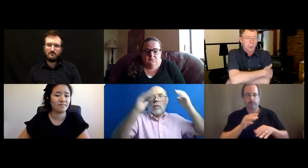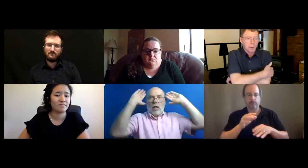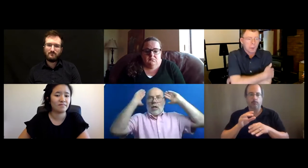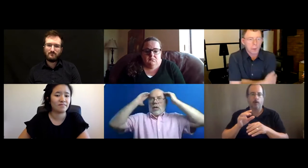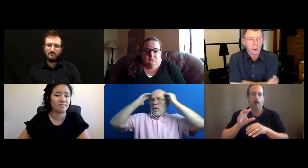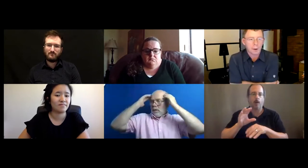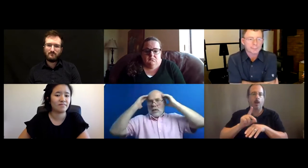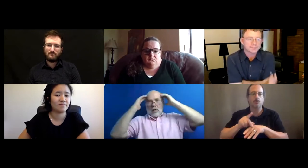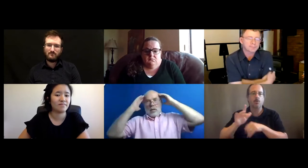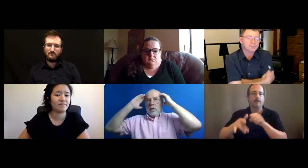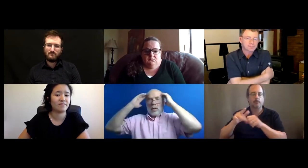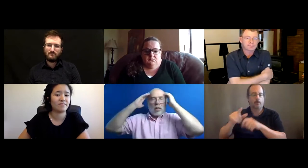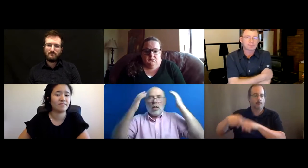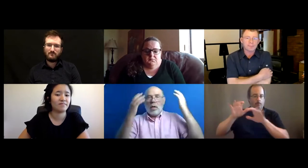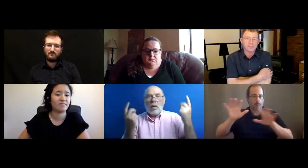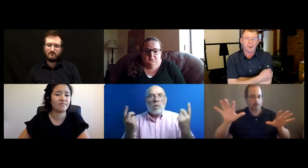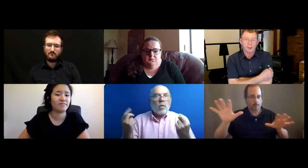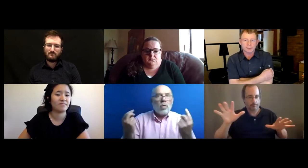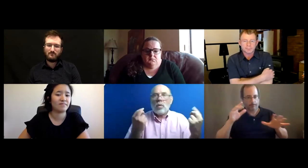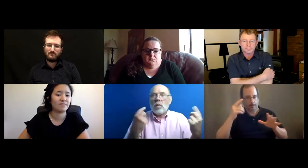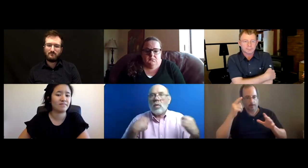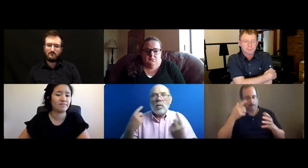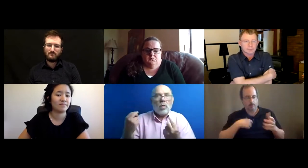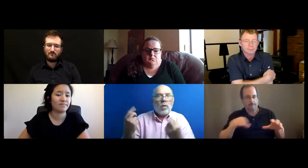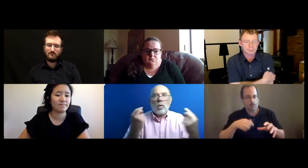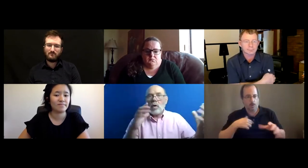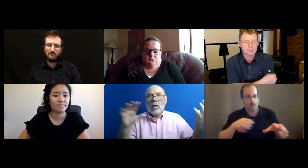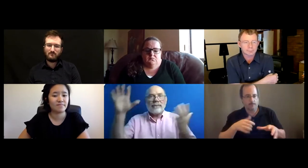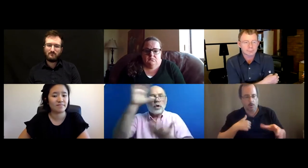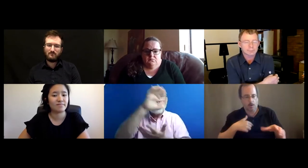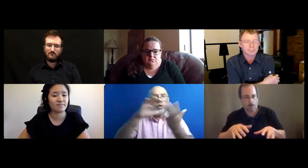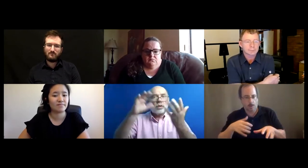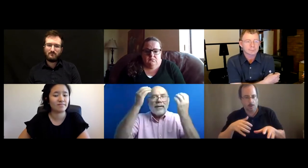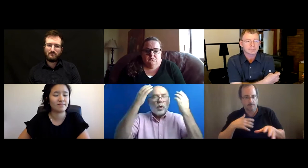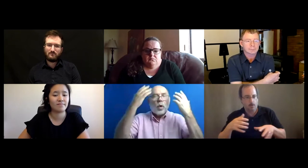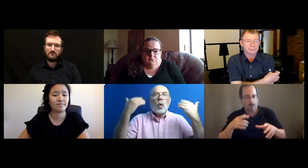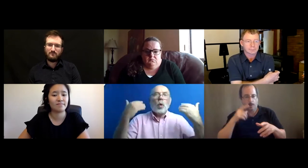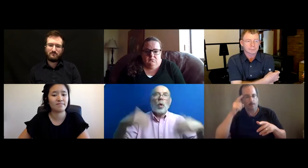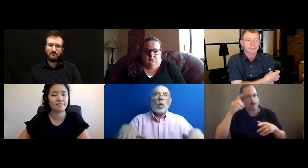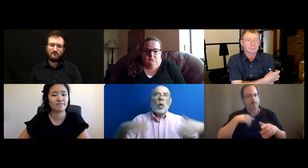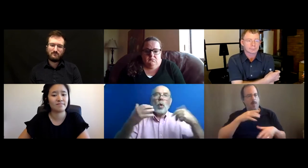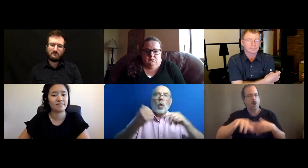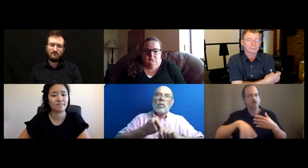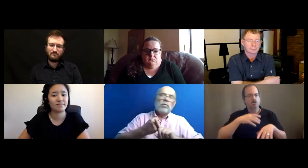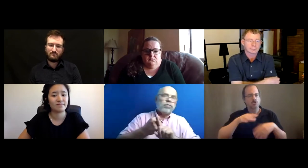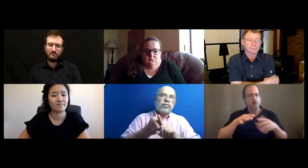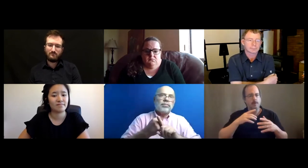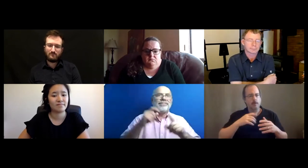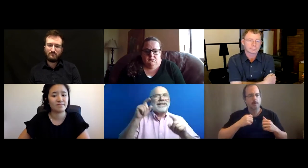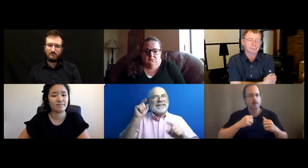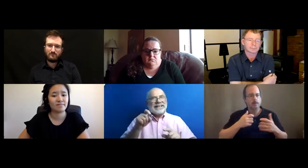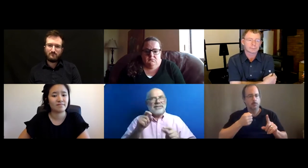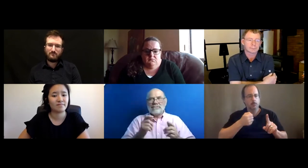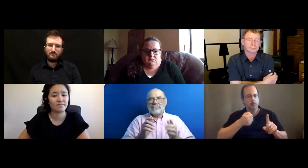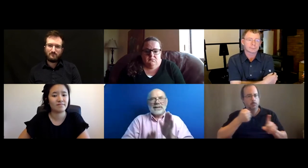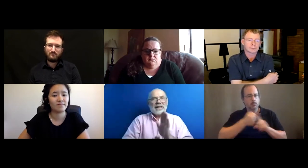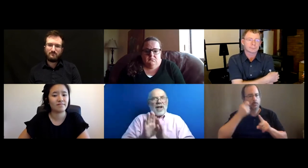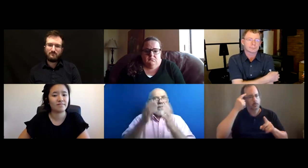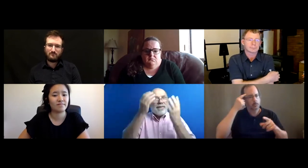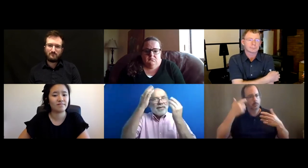People lost their jobs. They weren't able to attend their educational institutions, and it created a lot